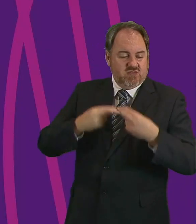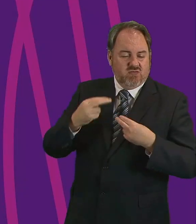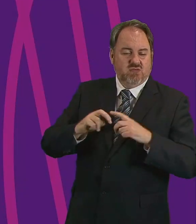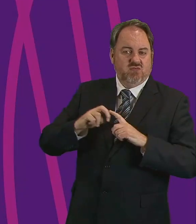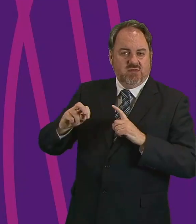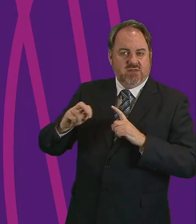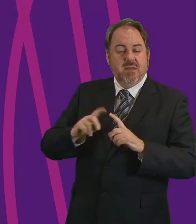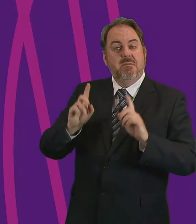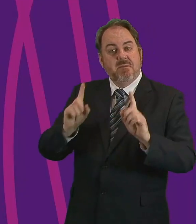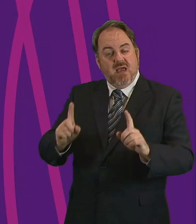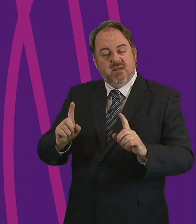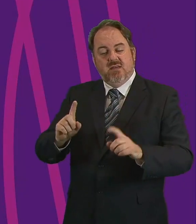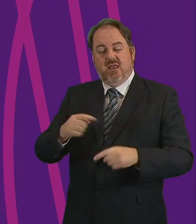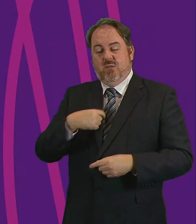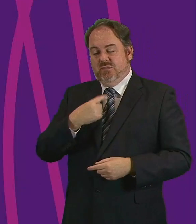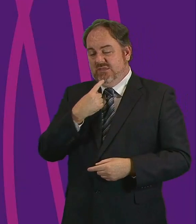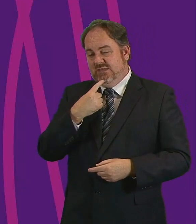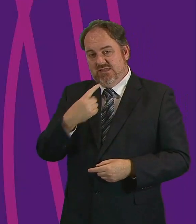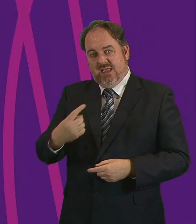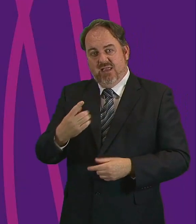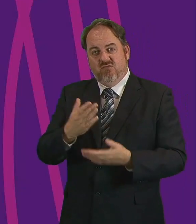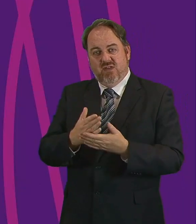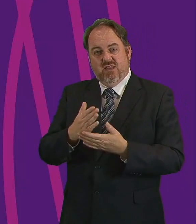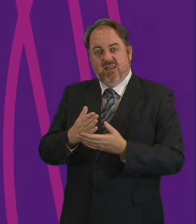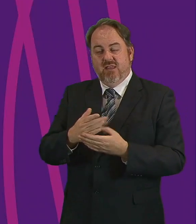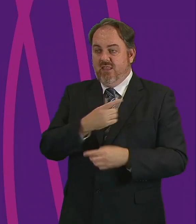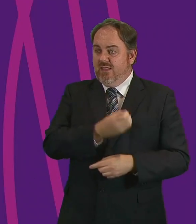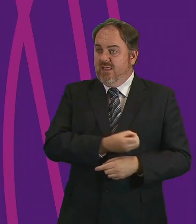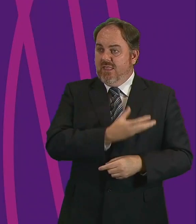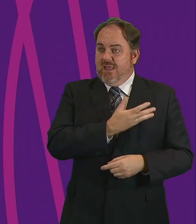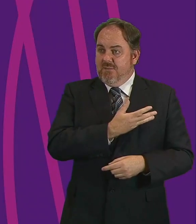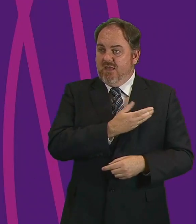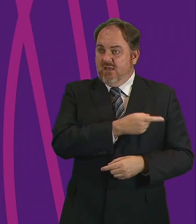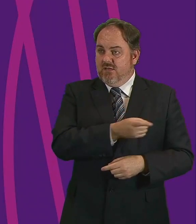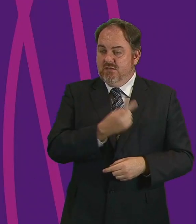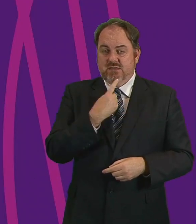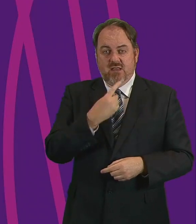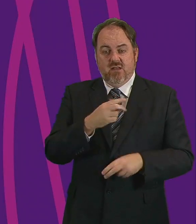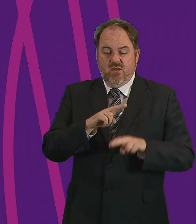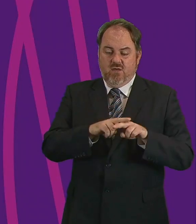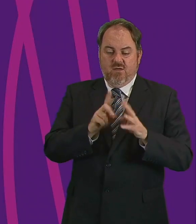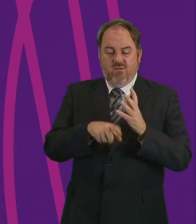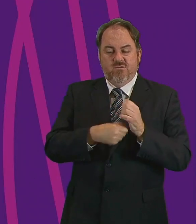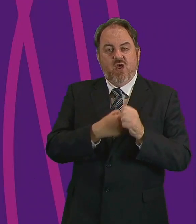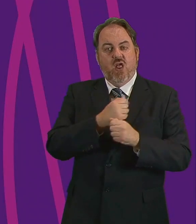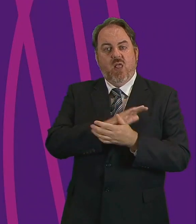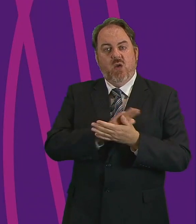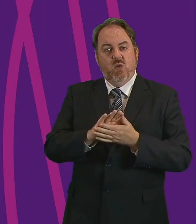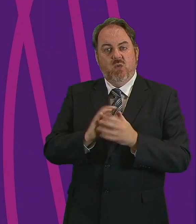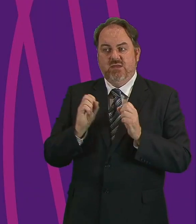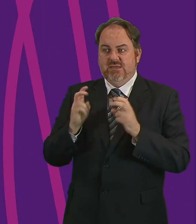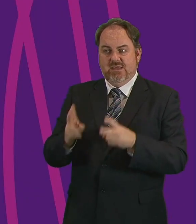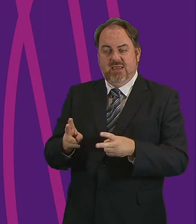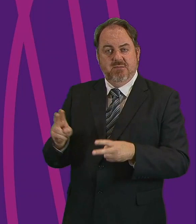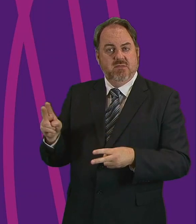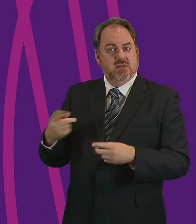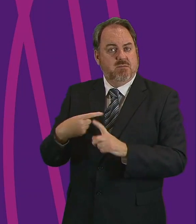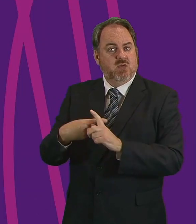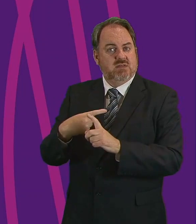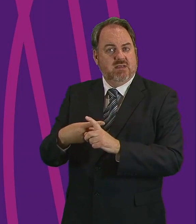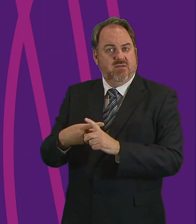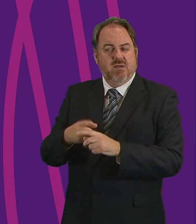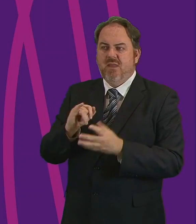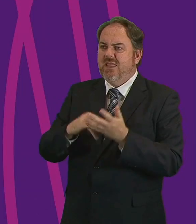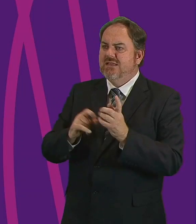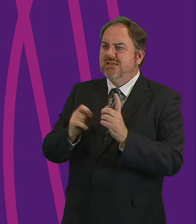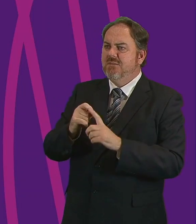was supported by the Labour Party, that indeed the furlough scheme is something to be welcomed. Of course, the SNP appear to be